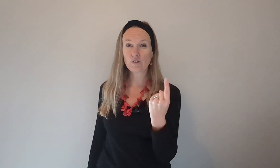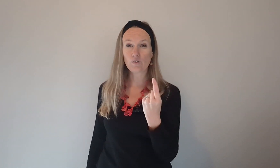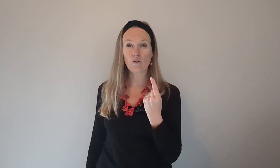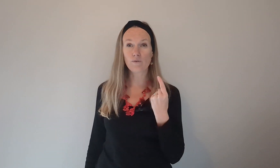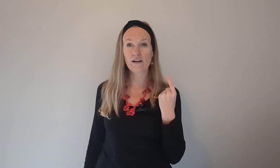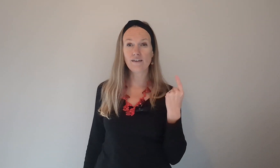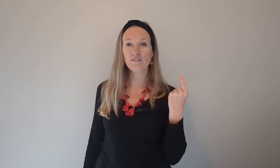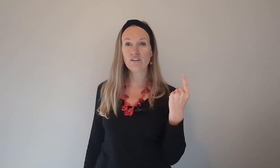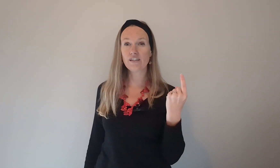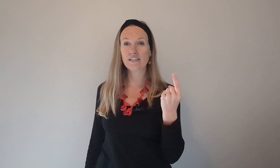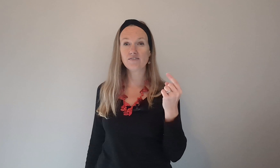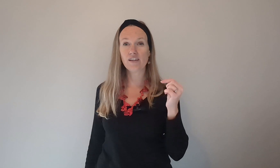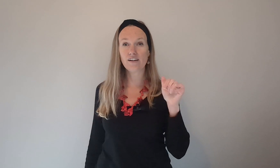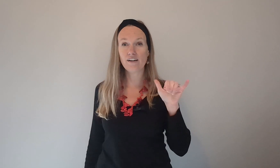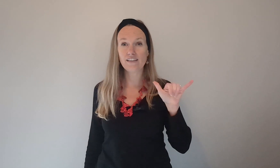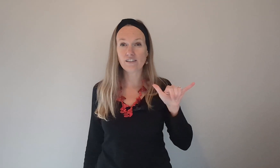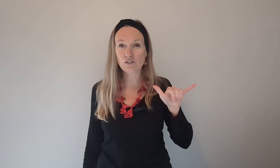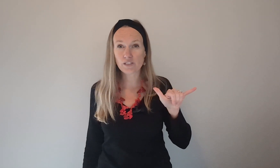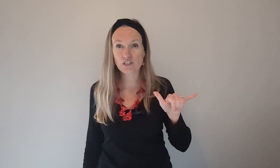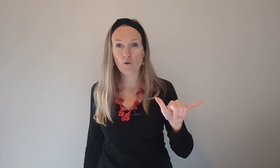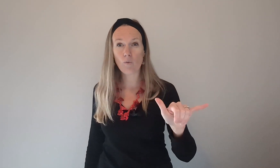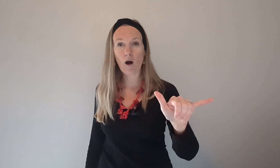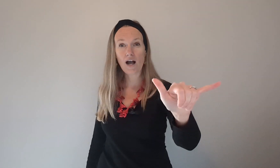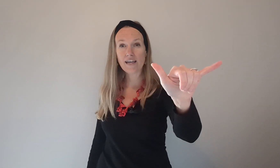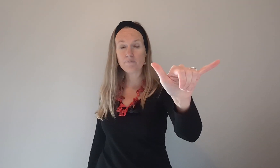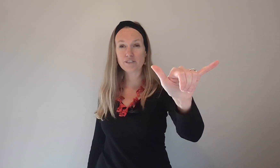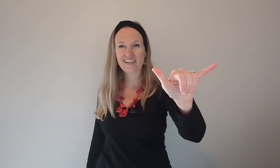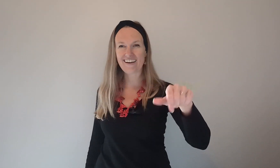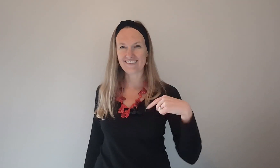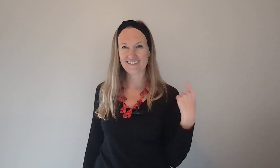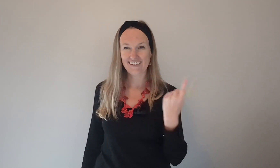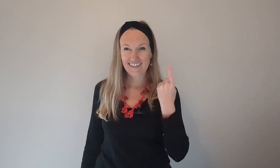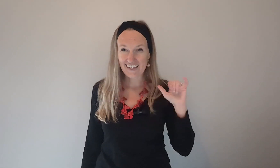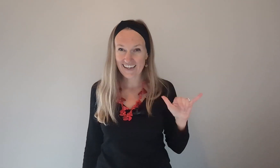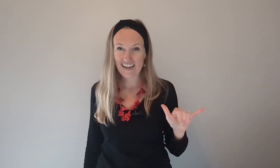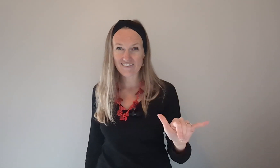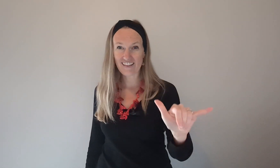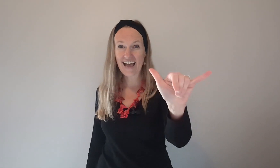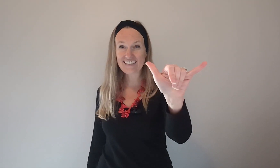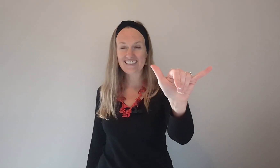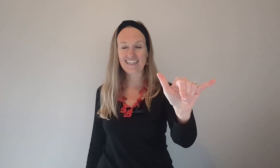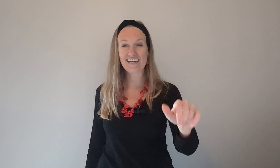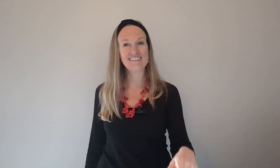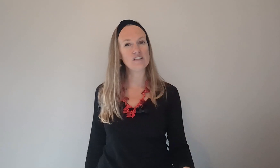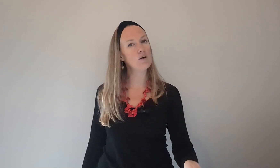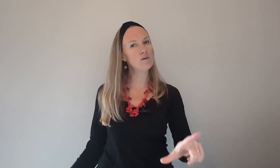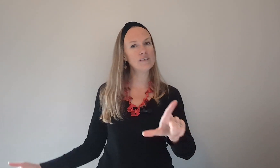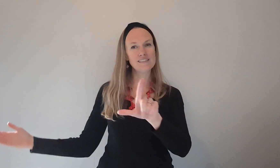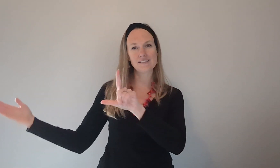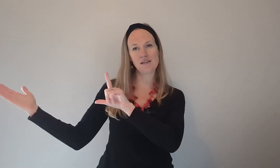go around with your index finger and then you switch to a Y and push it out. Okay, everlasting. And then Lord is the same